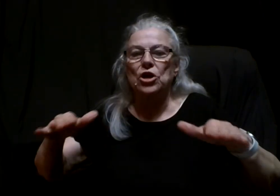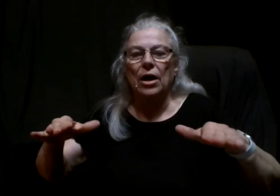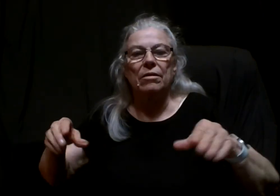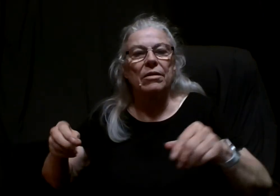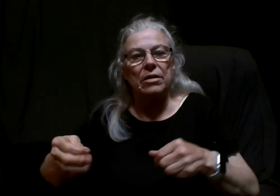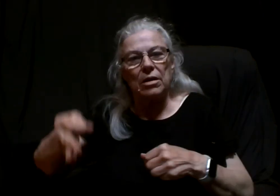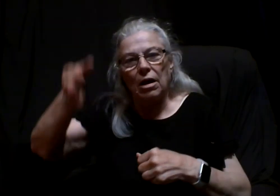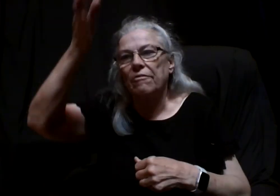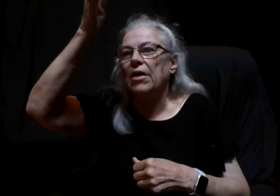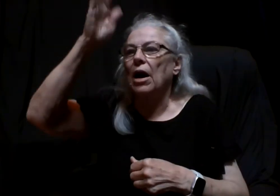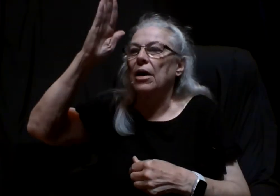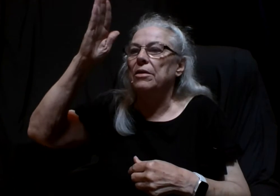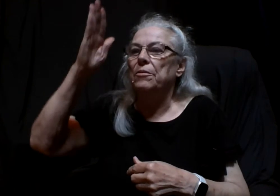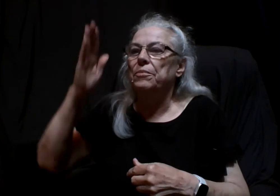child of God.